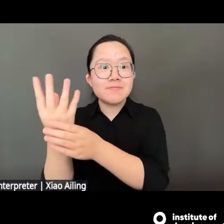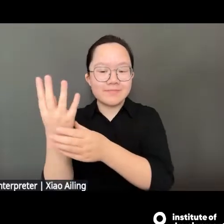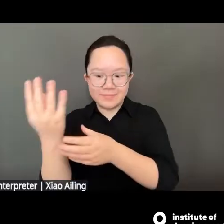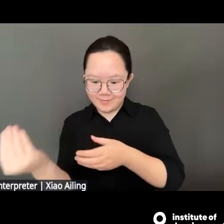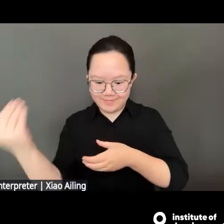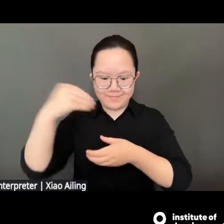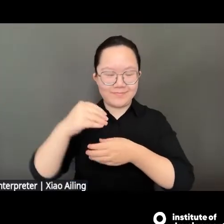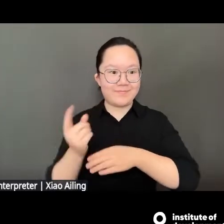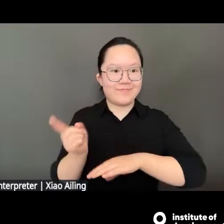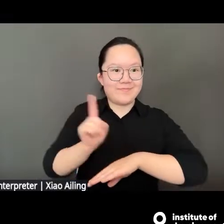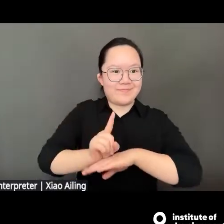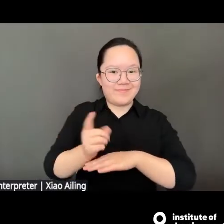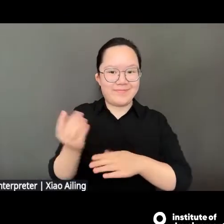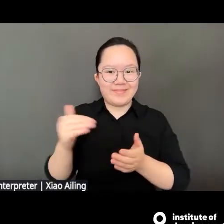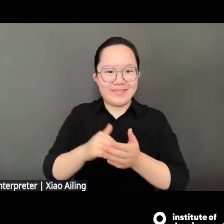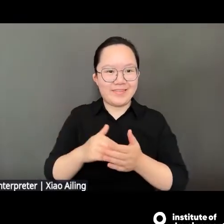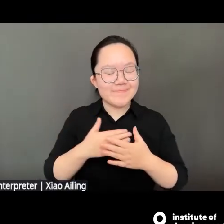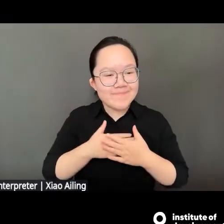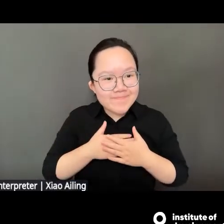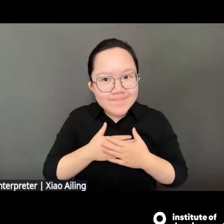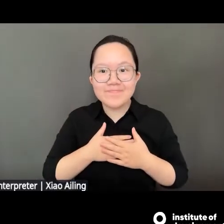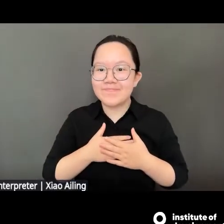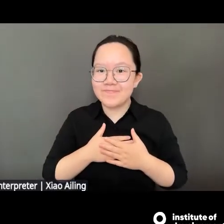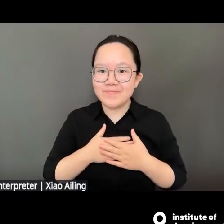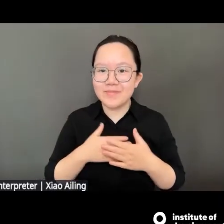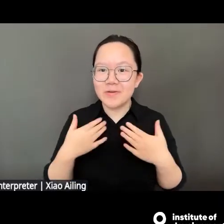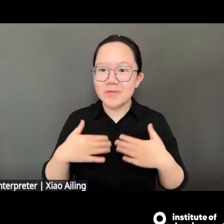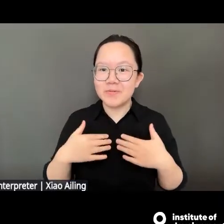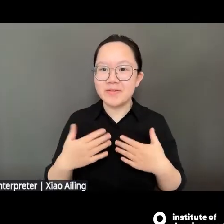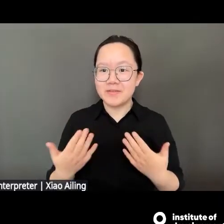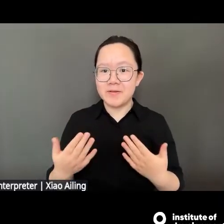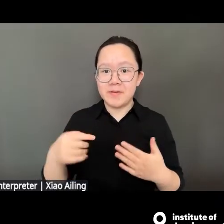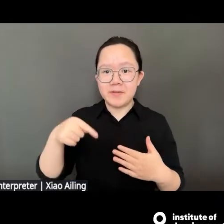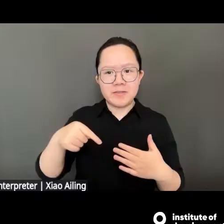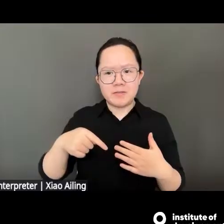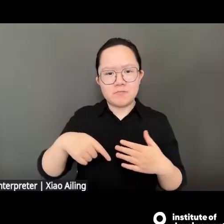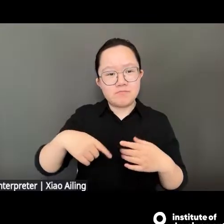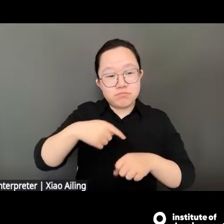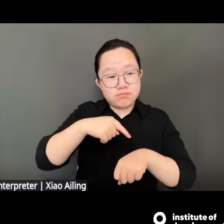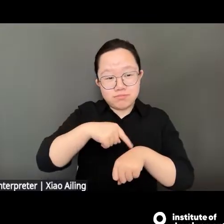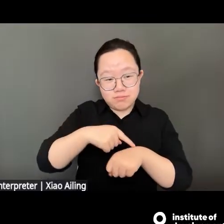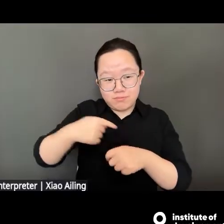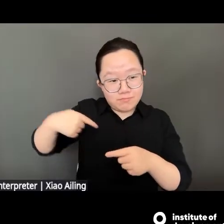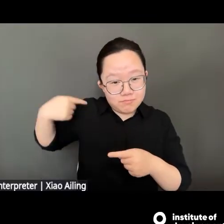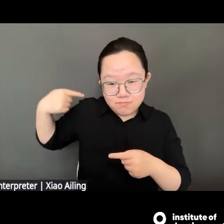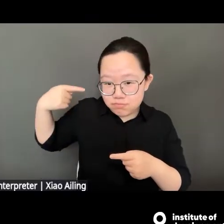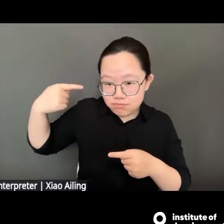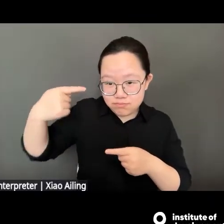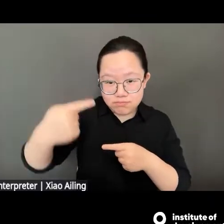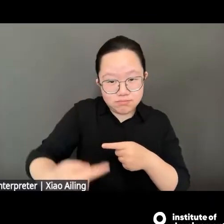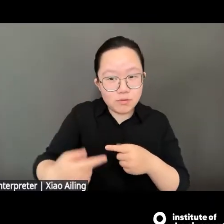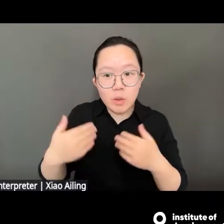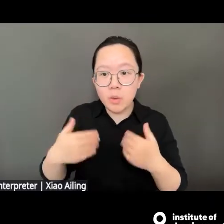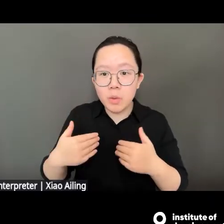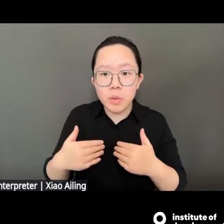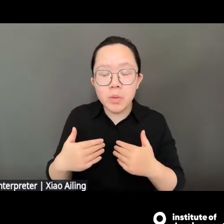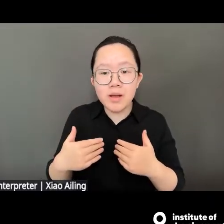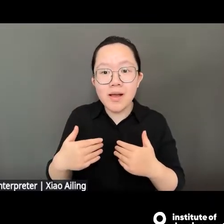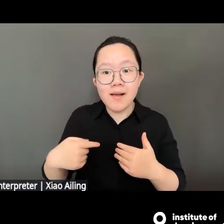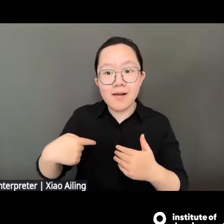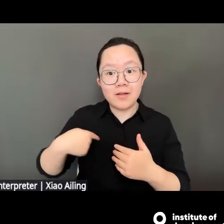up the Gender Equality and Rights Department at the FCDO. So it's a long circle, and there's been many things in between. But it's